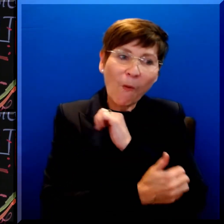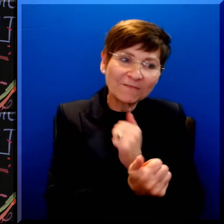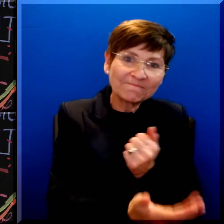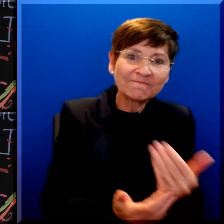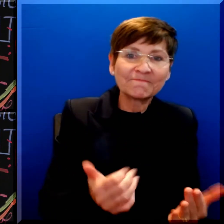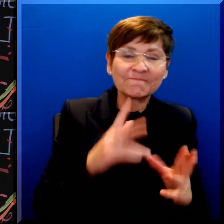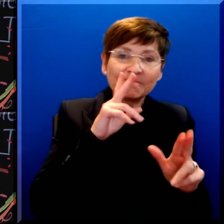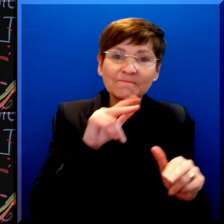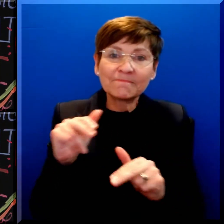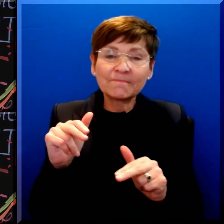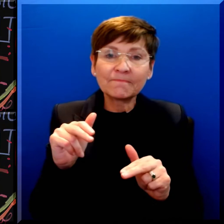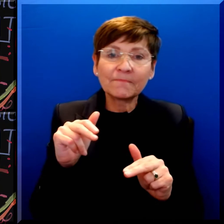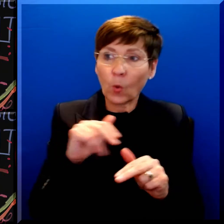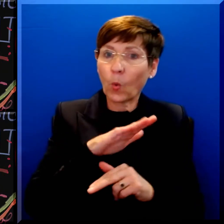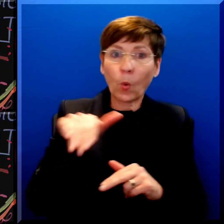and